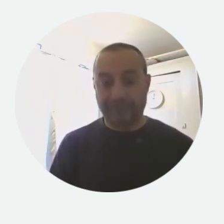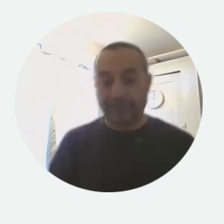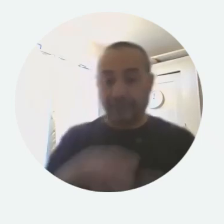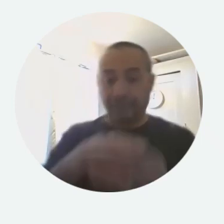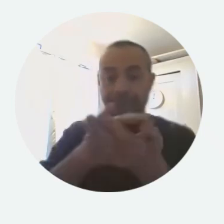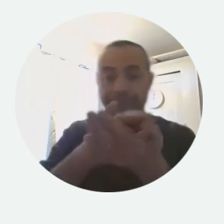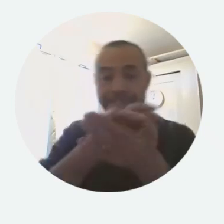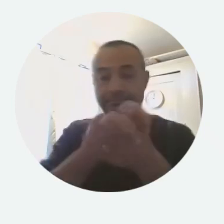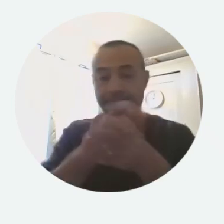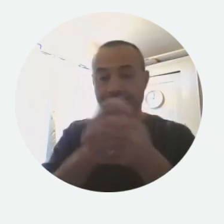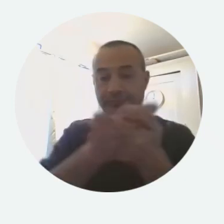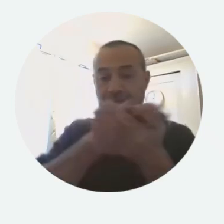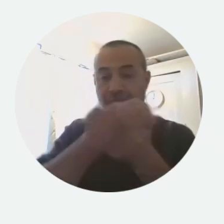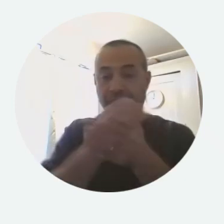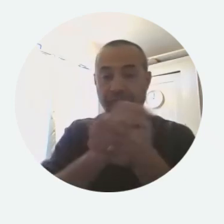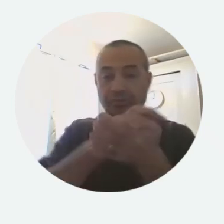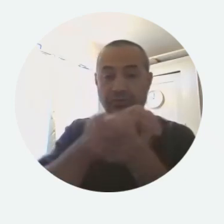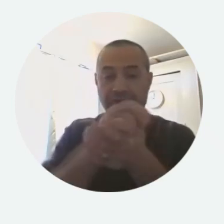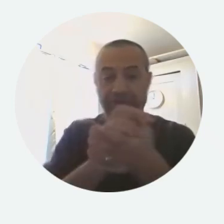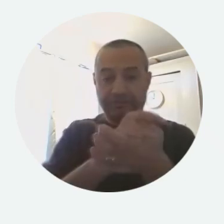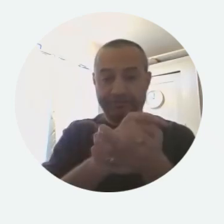example, to wash.